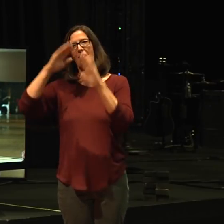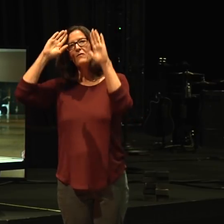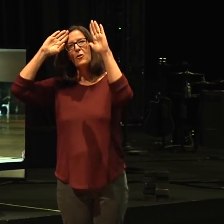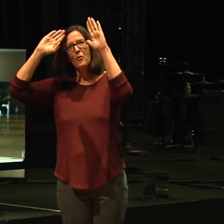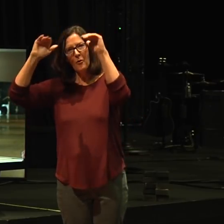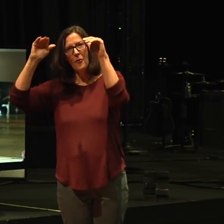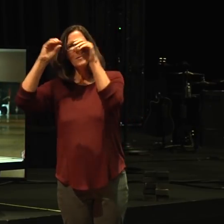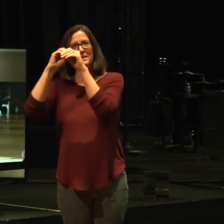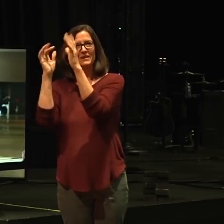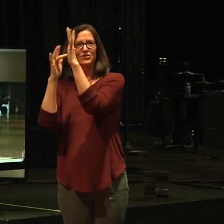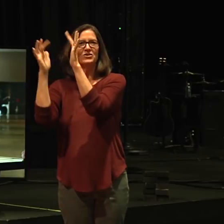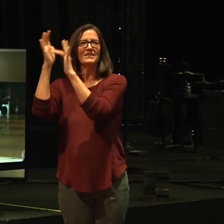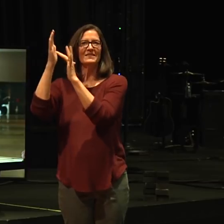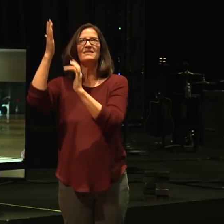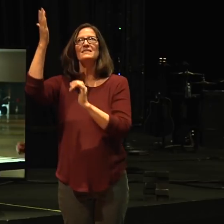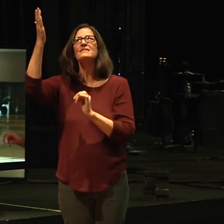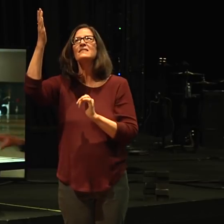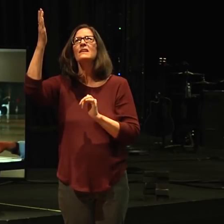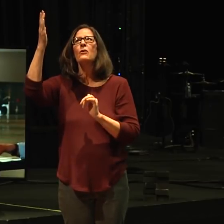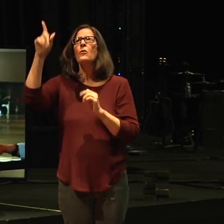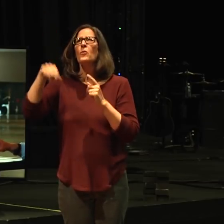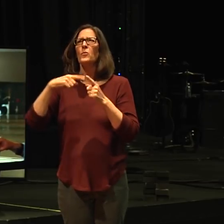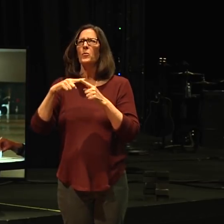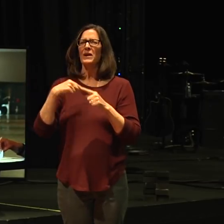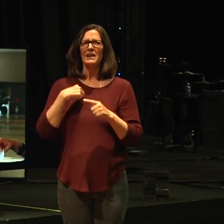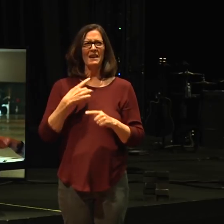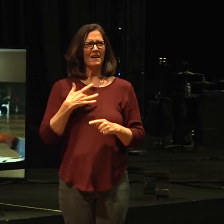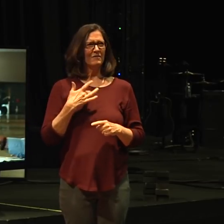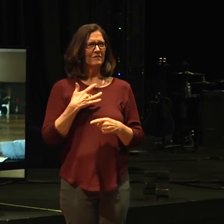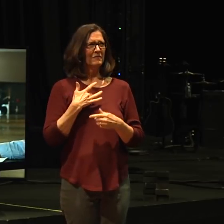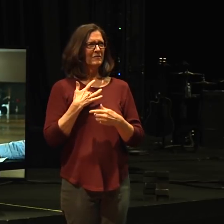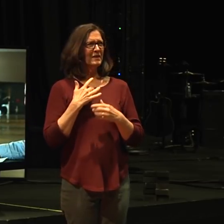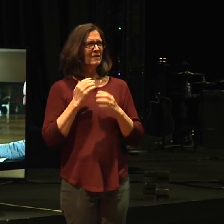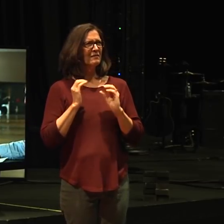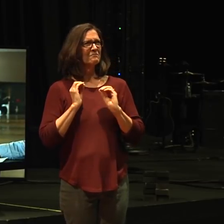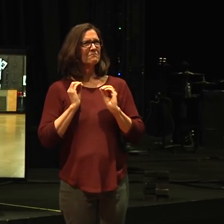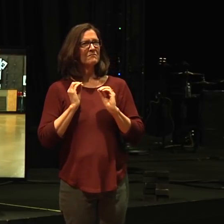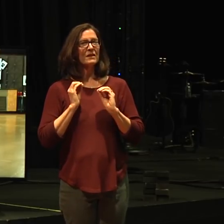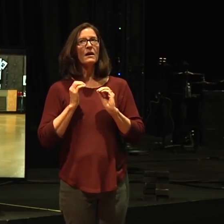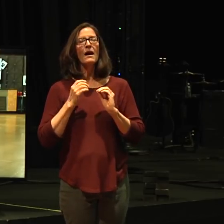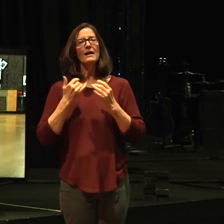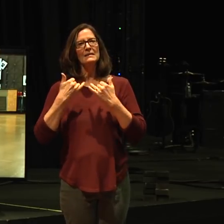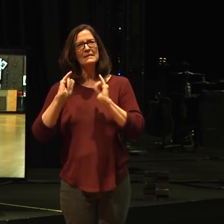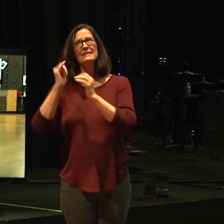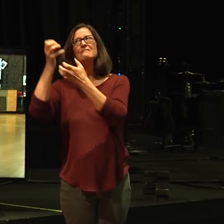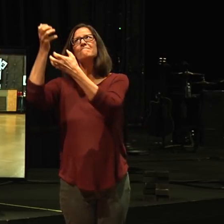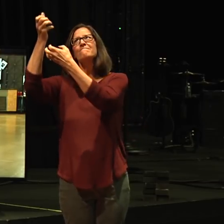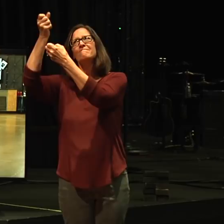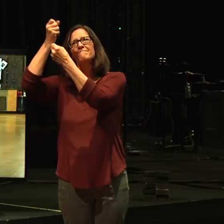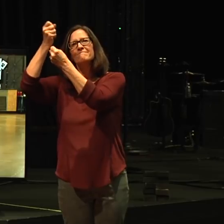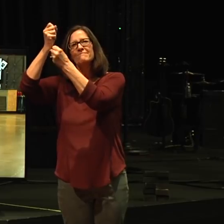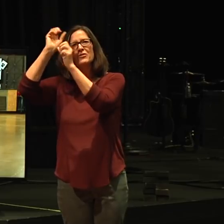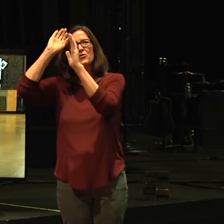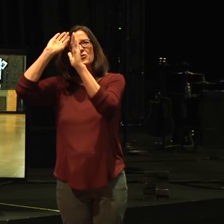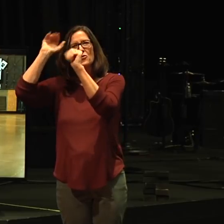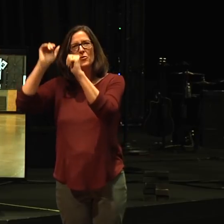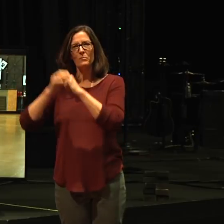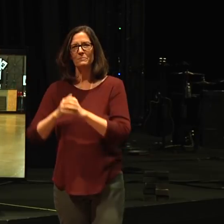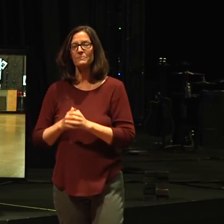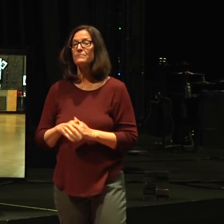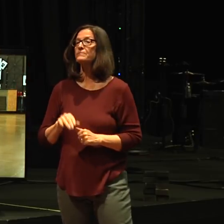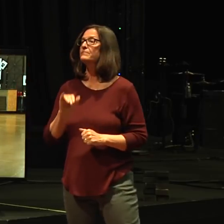And even when I don't feel him there, I cling to that hope. About 13 years ago,